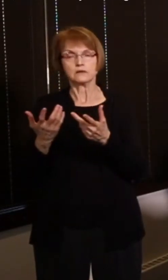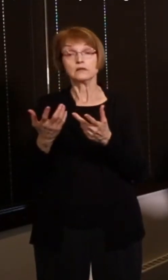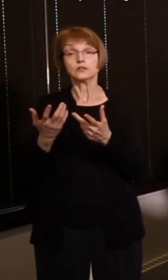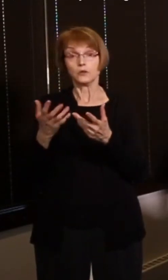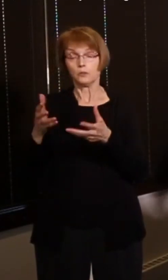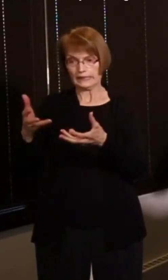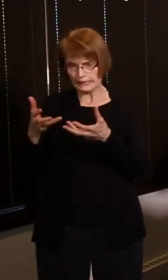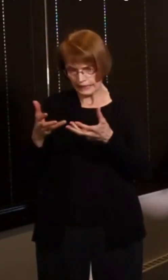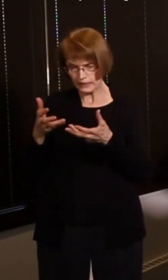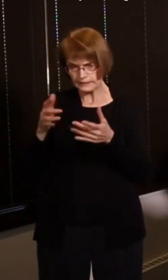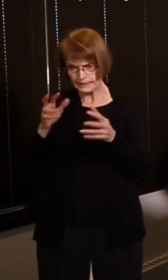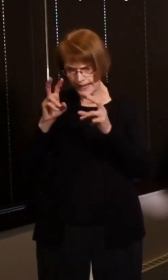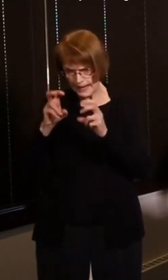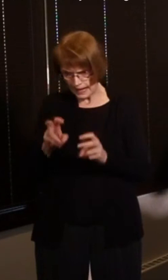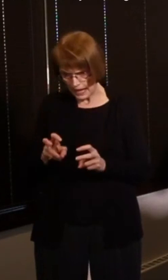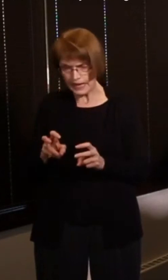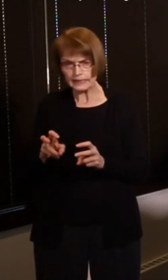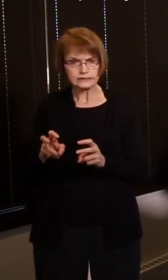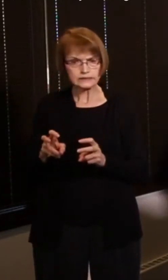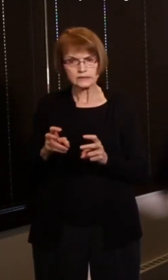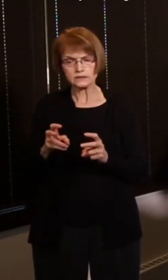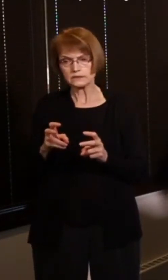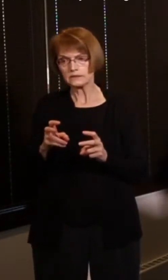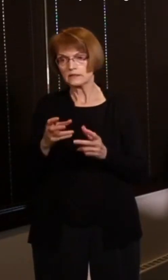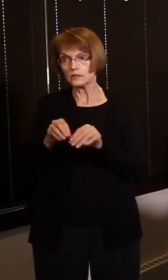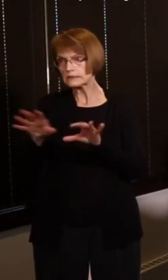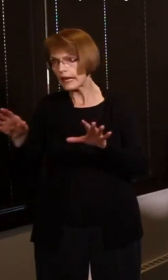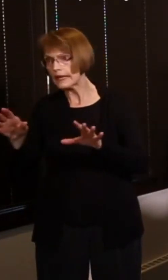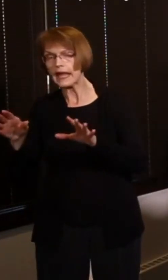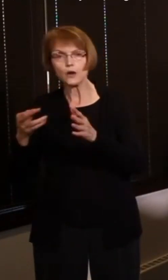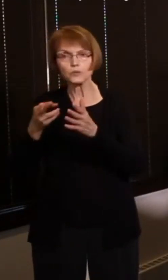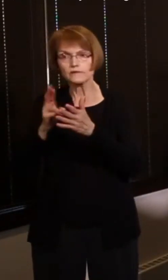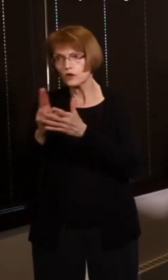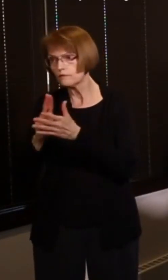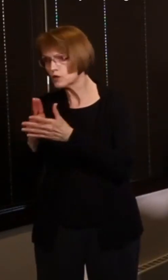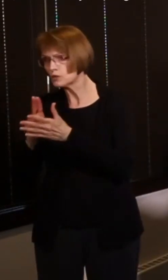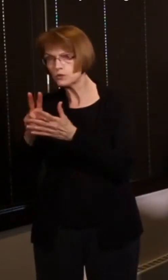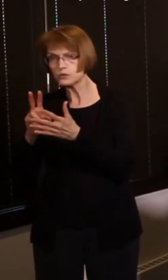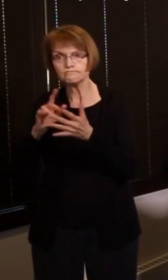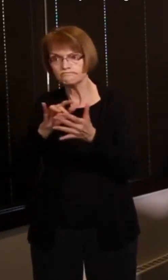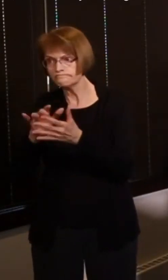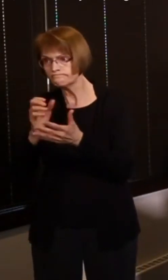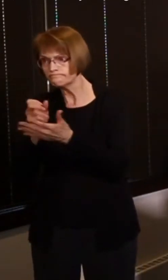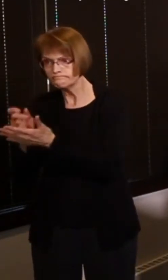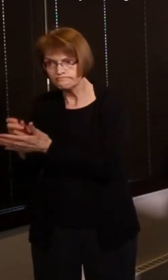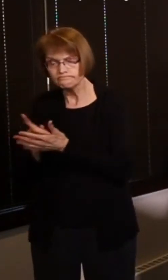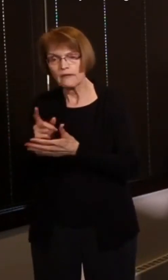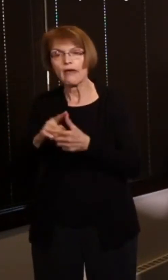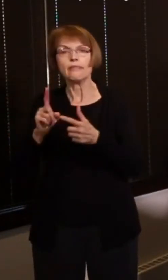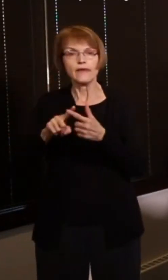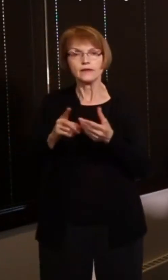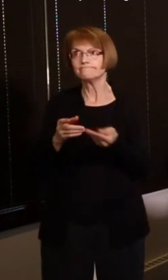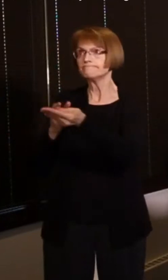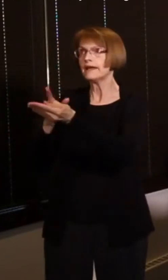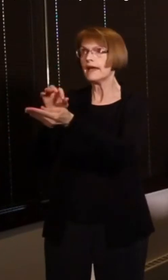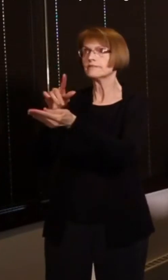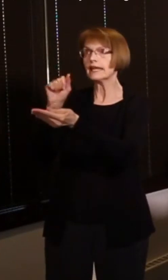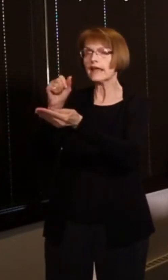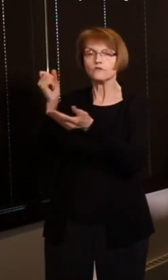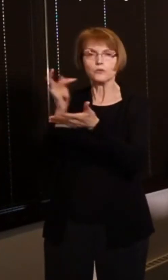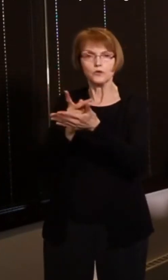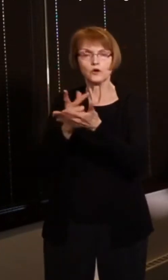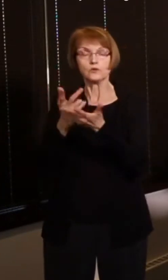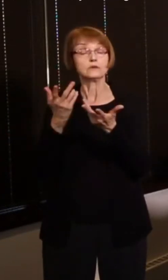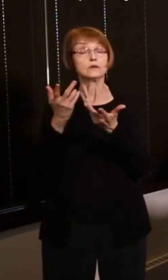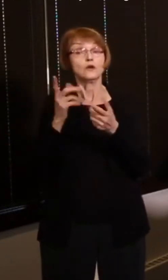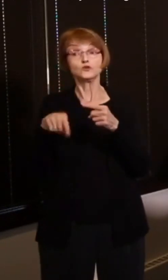data, submitting the data, going through a review, and then getting approval by the FDA. So right now, the earliest projected for